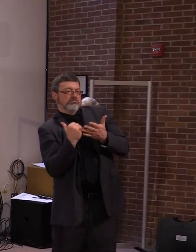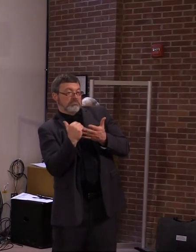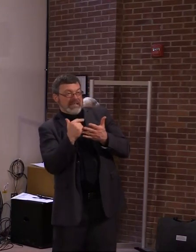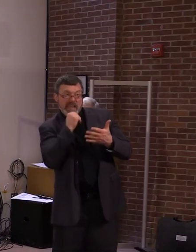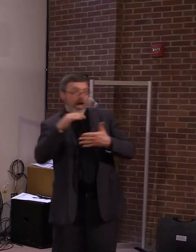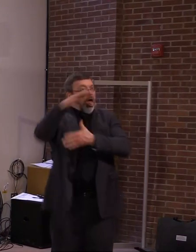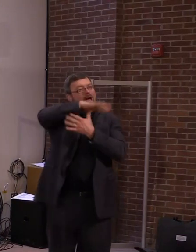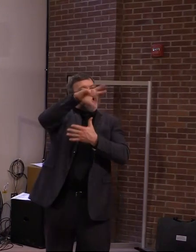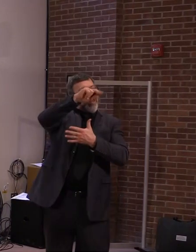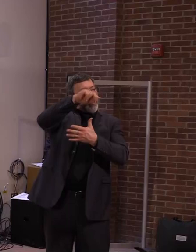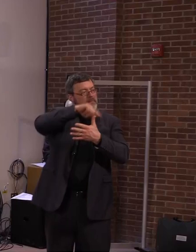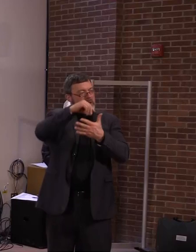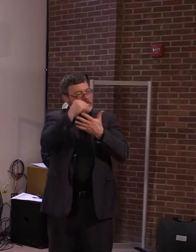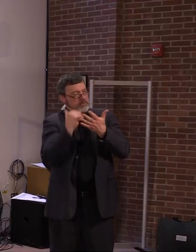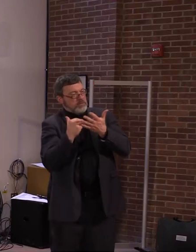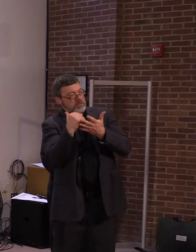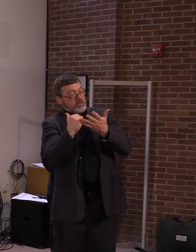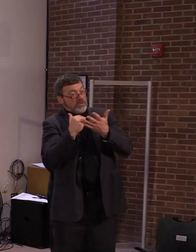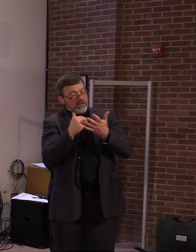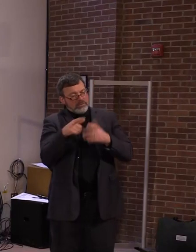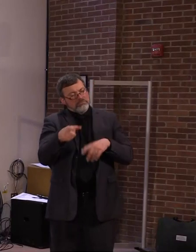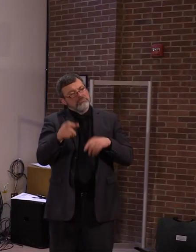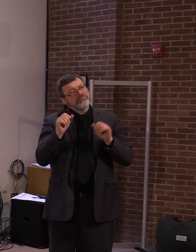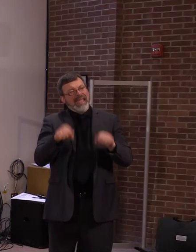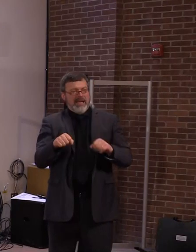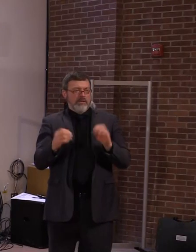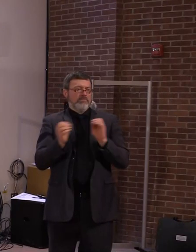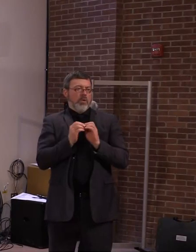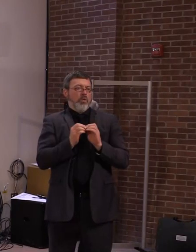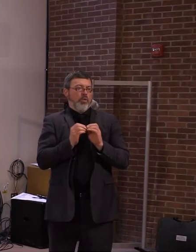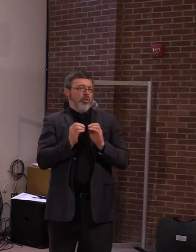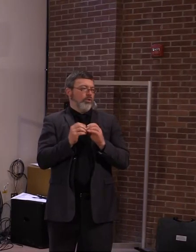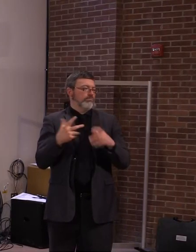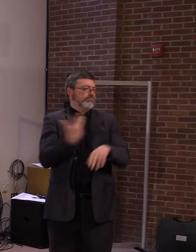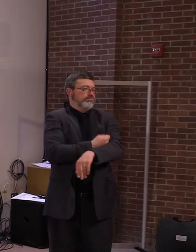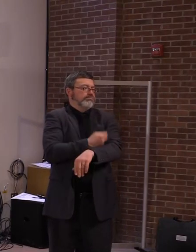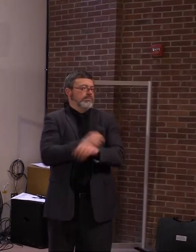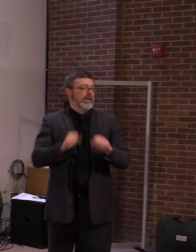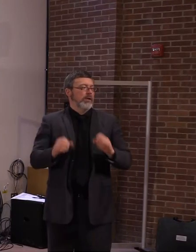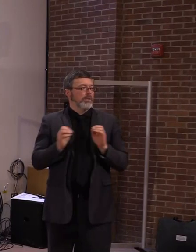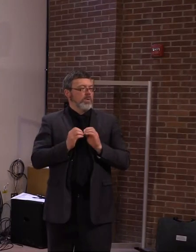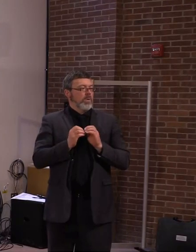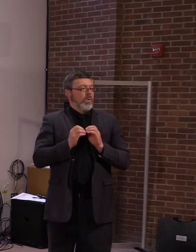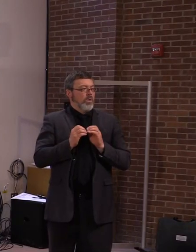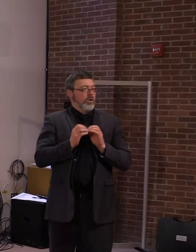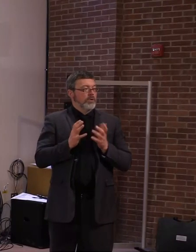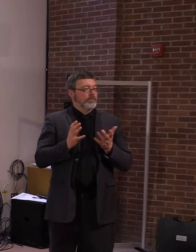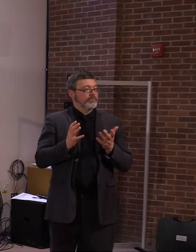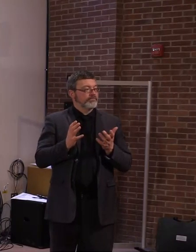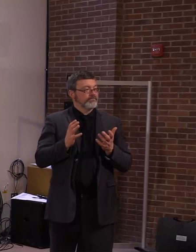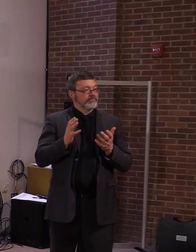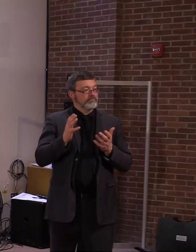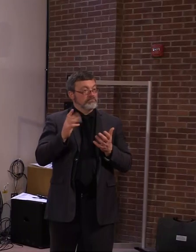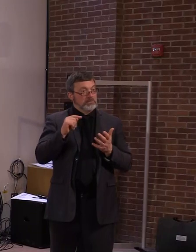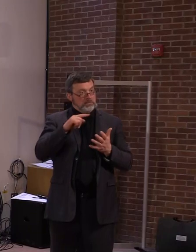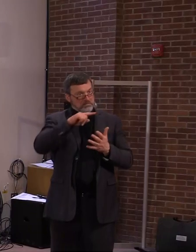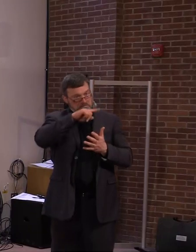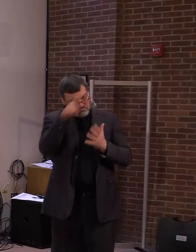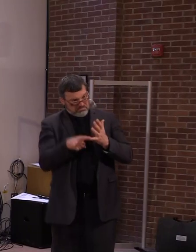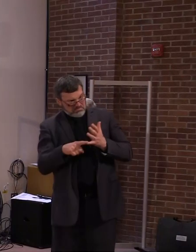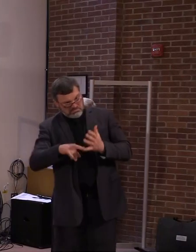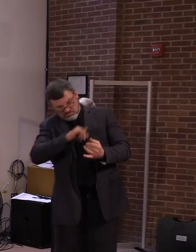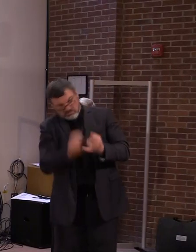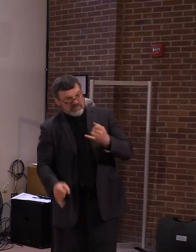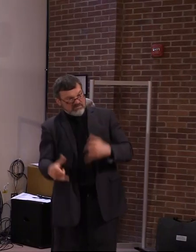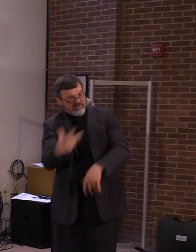better, which might have improved their performance here, but can't directly correlate it with being very low in terms